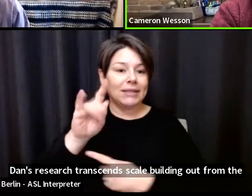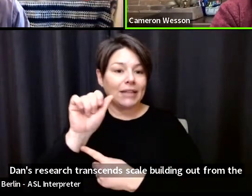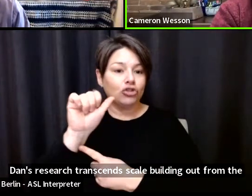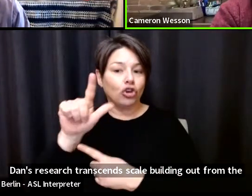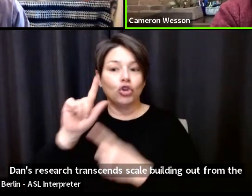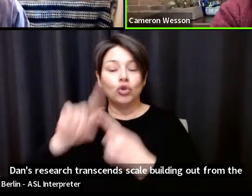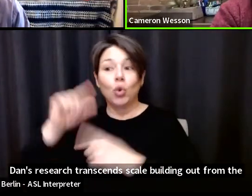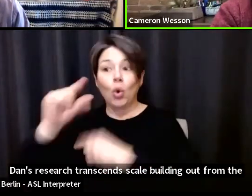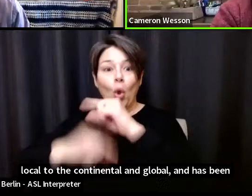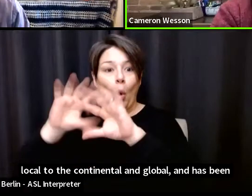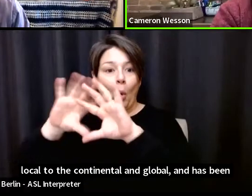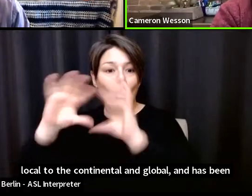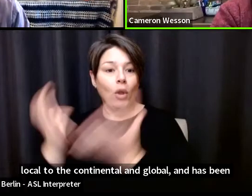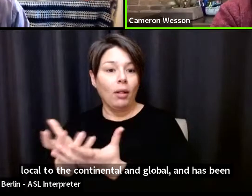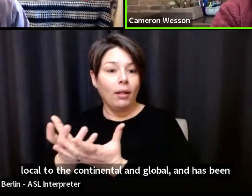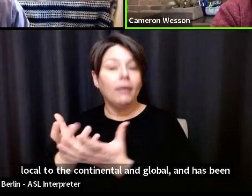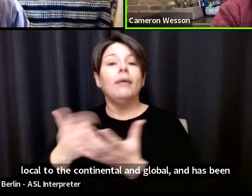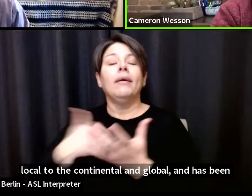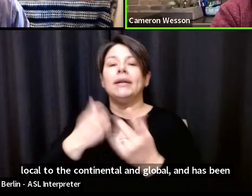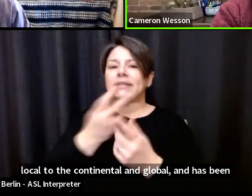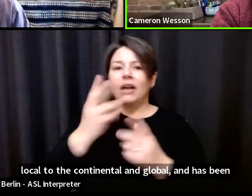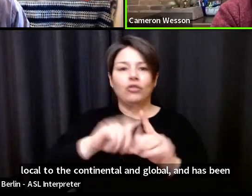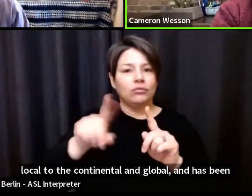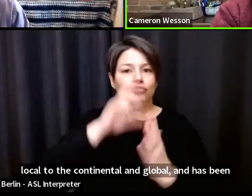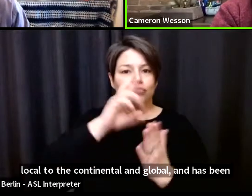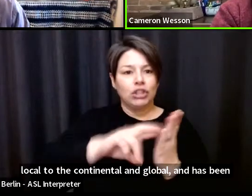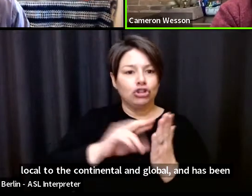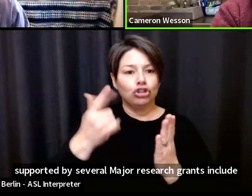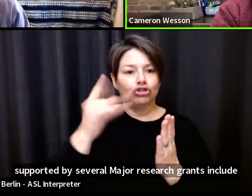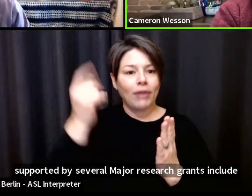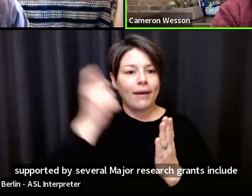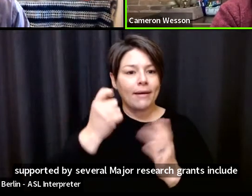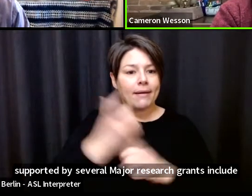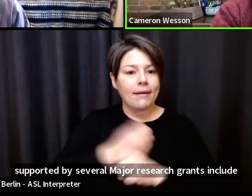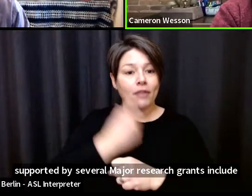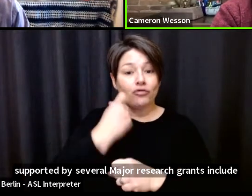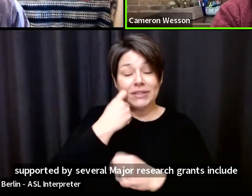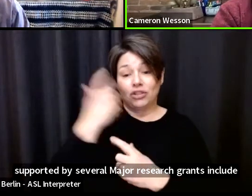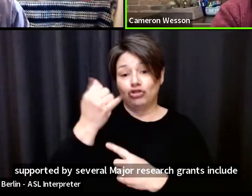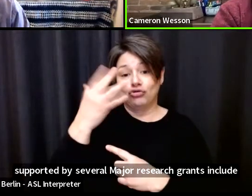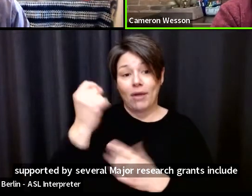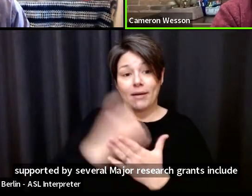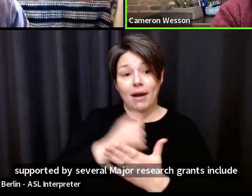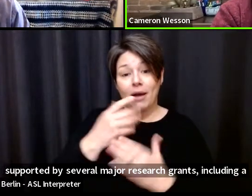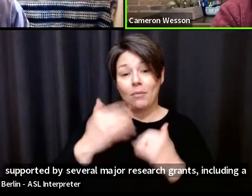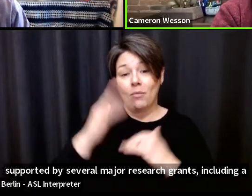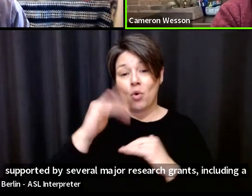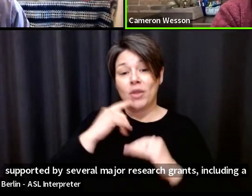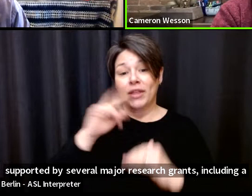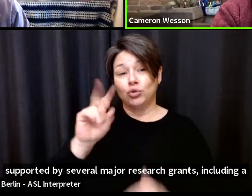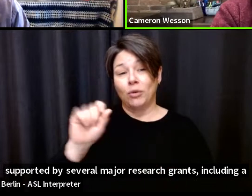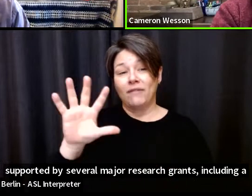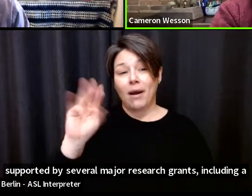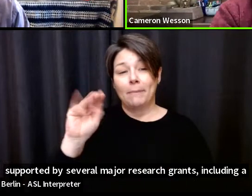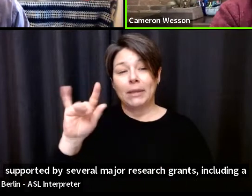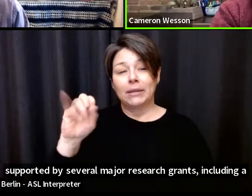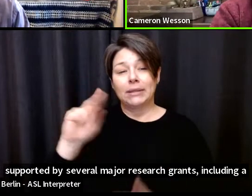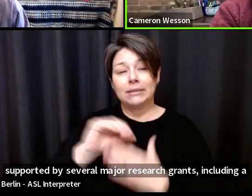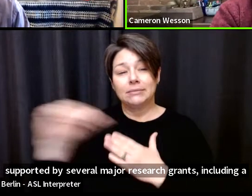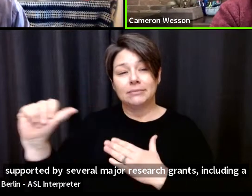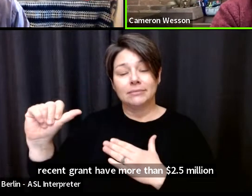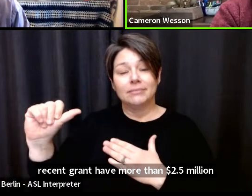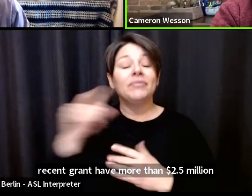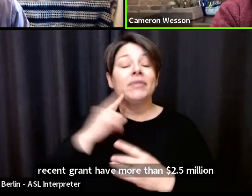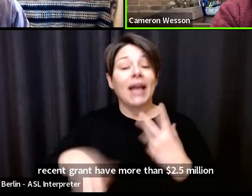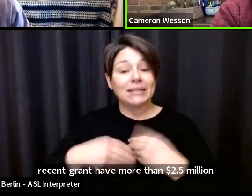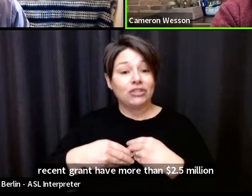has been supported by several major research grants, including a recent grant of more than $2.5 million. Additionally,